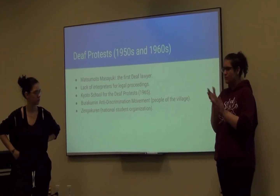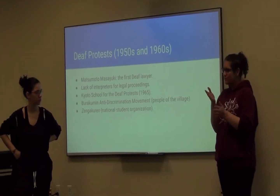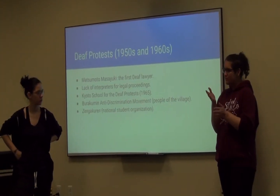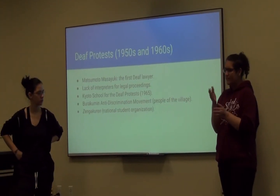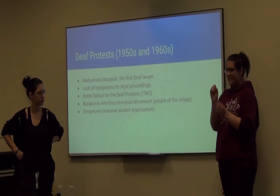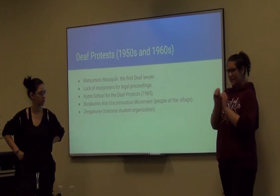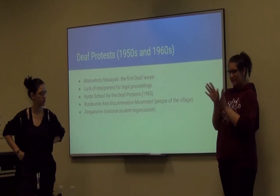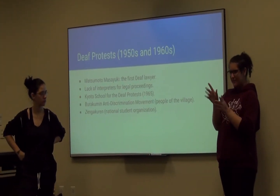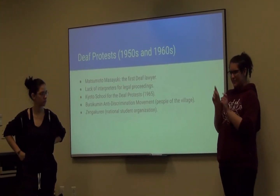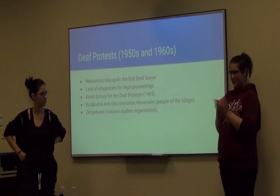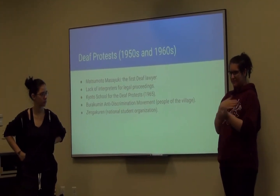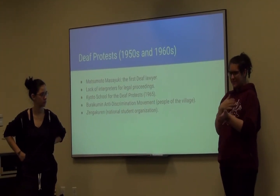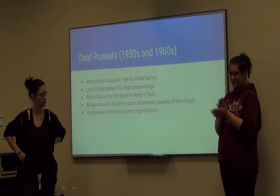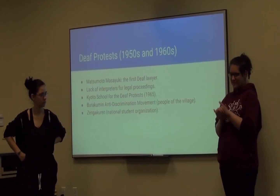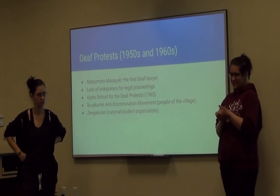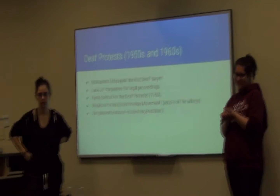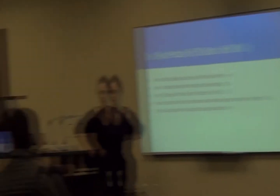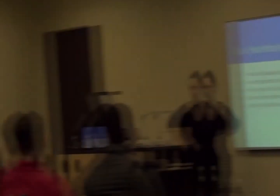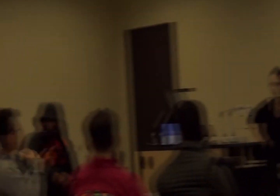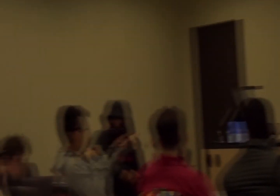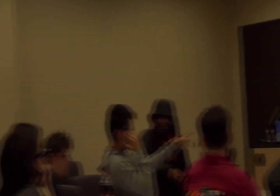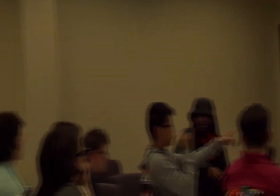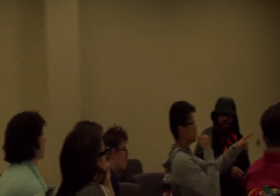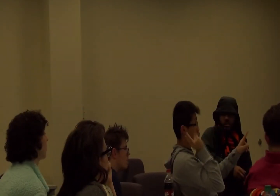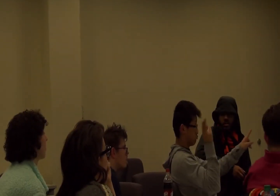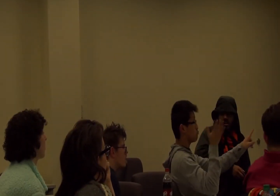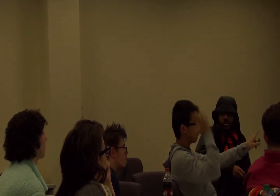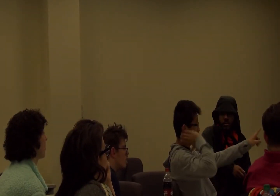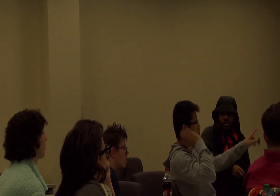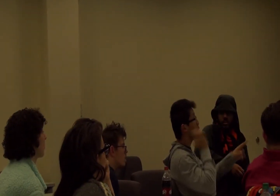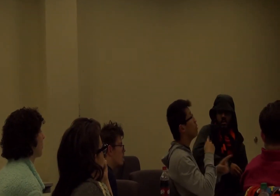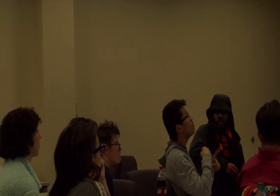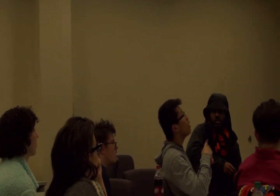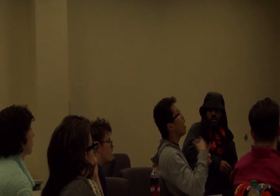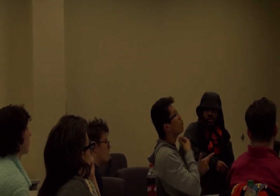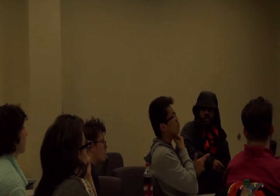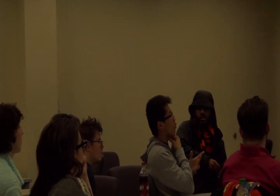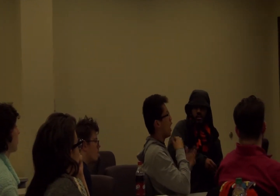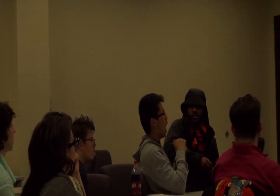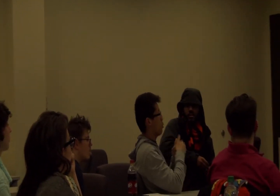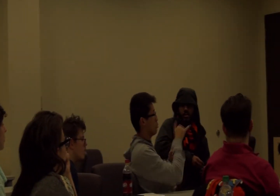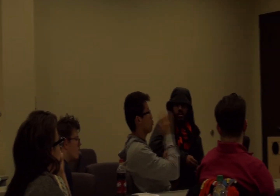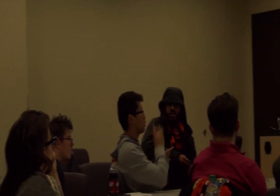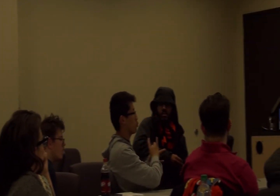community? Can you clarify your question? So historically, I know